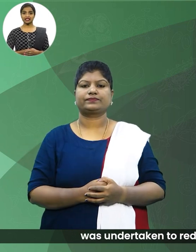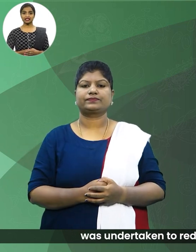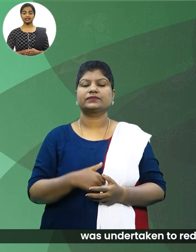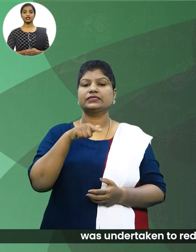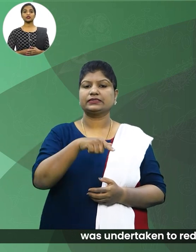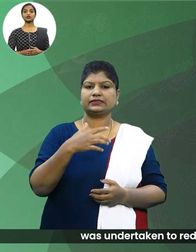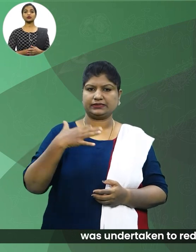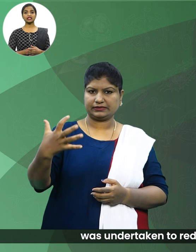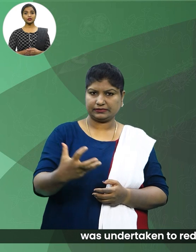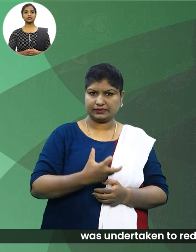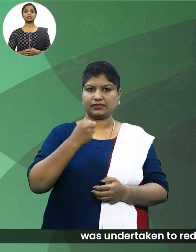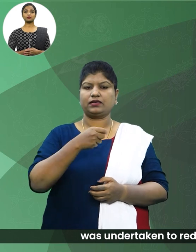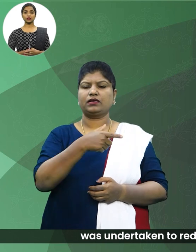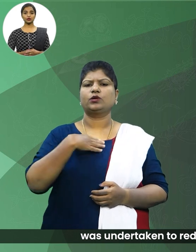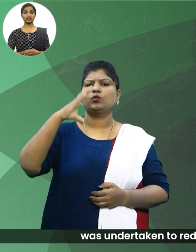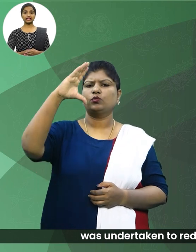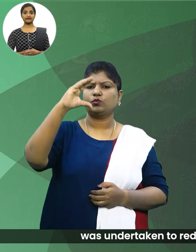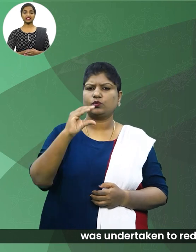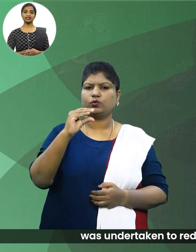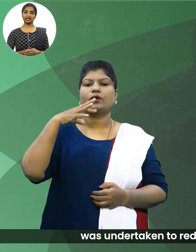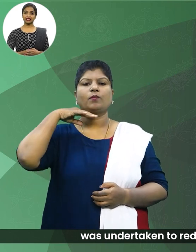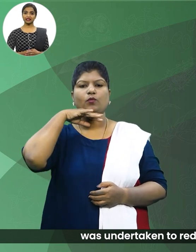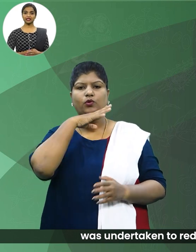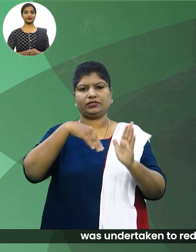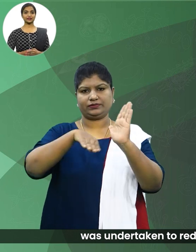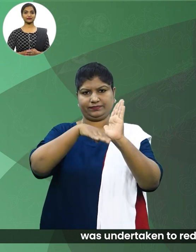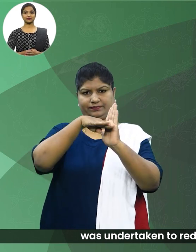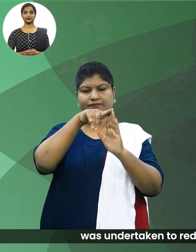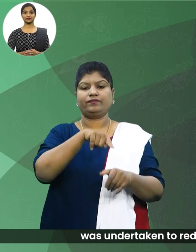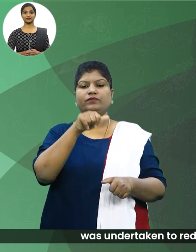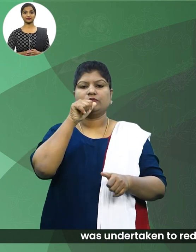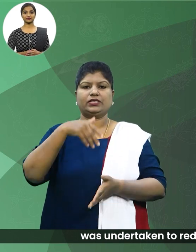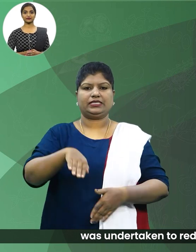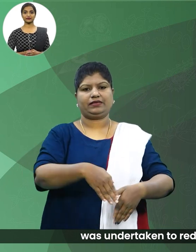undertaken to reduce the pollution level in the river.